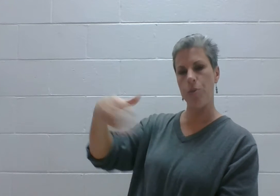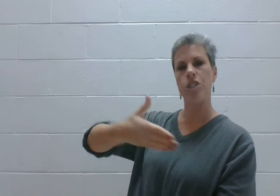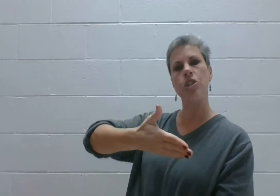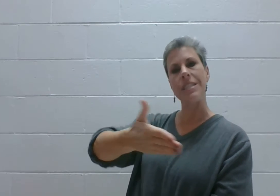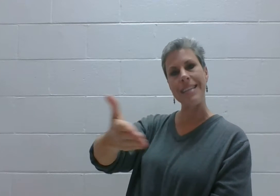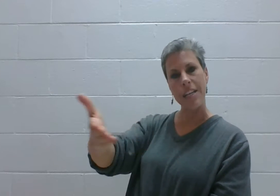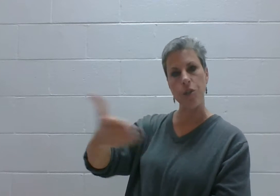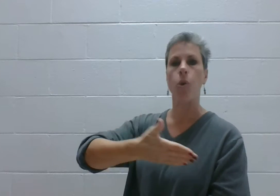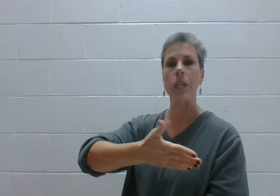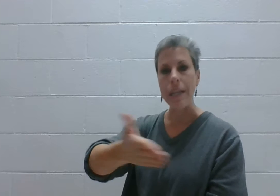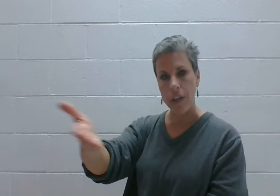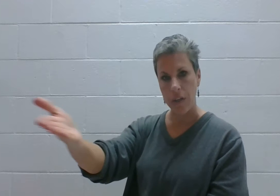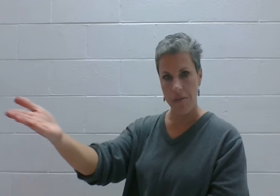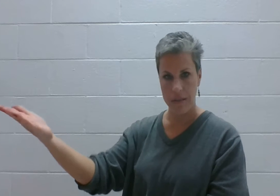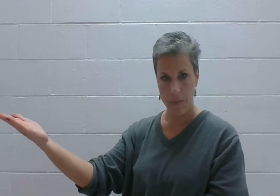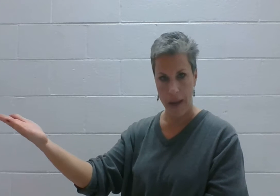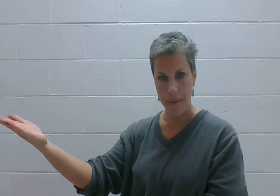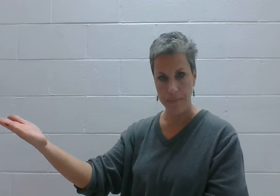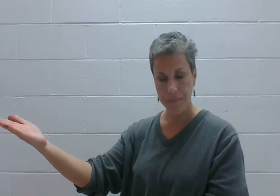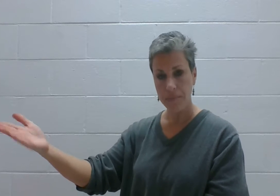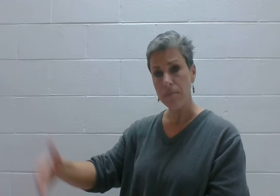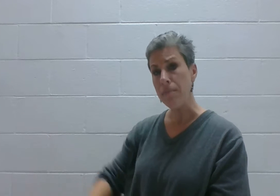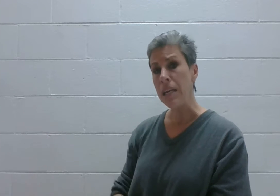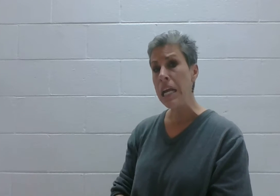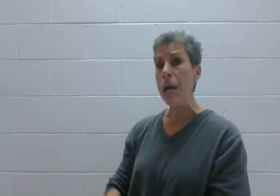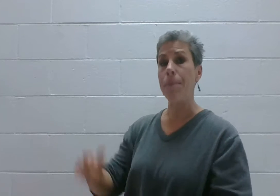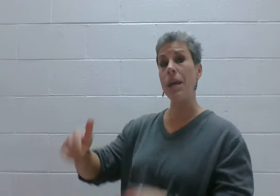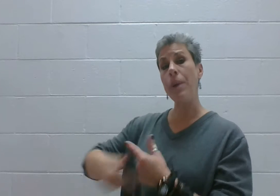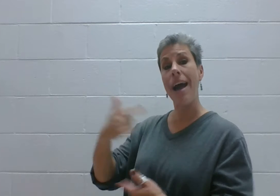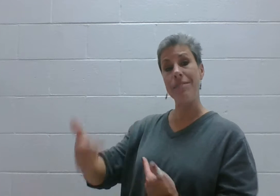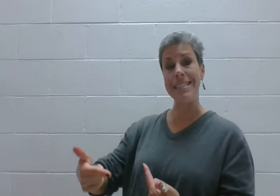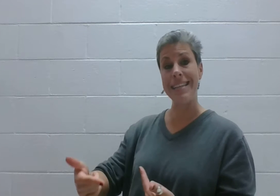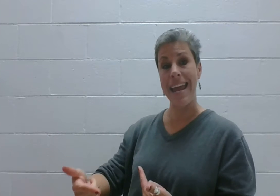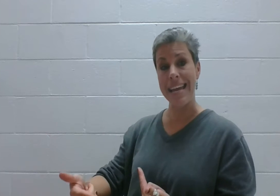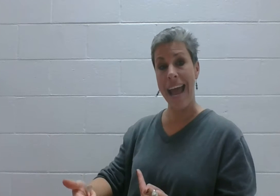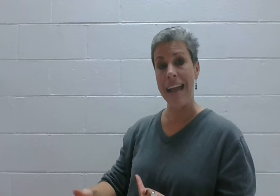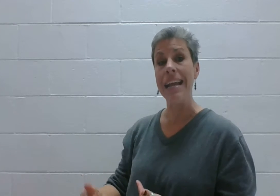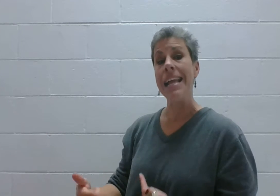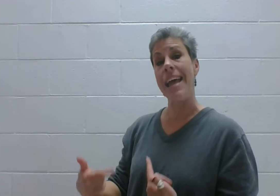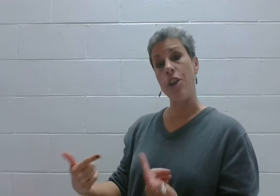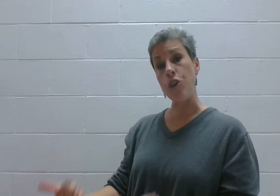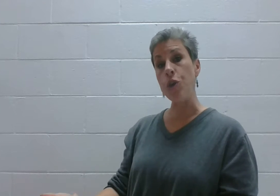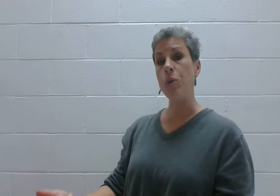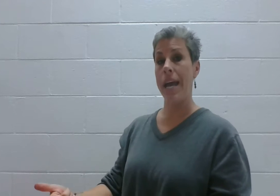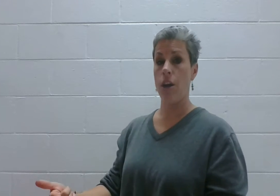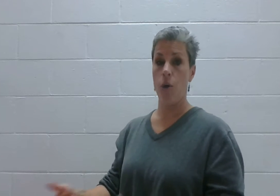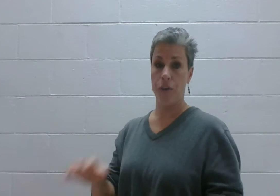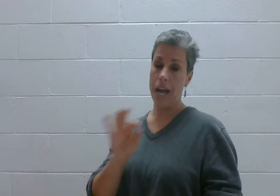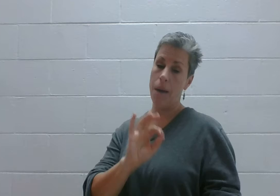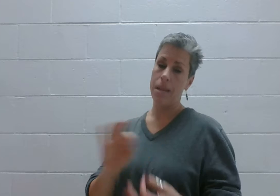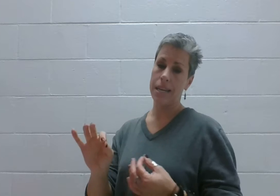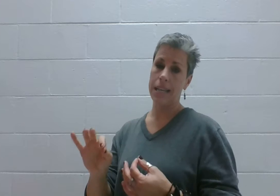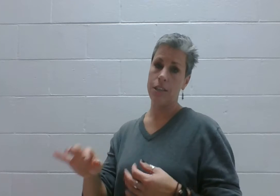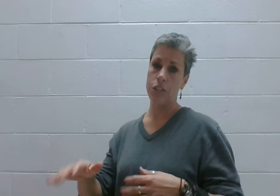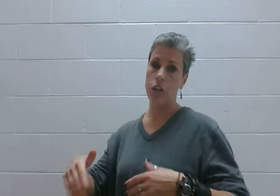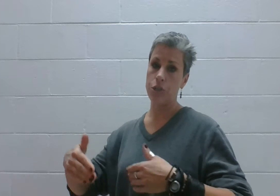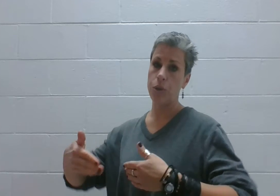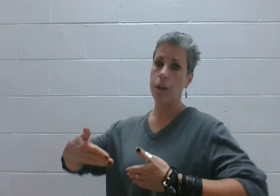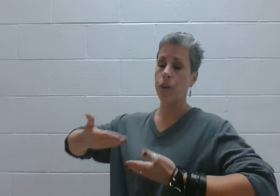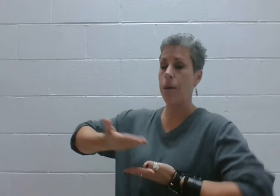just looks nicer, more lyrical this way. But then we have to say again that you can overcome. The next line of the song is you can overcome. So